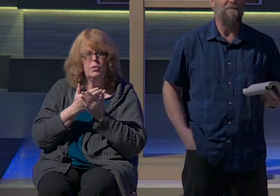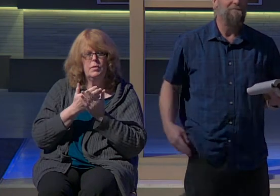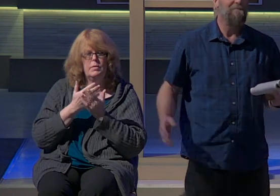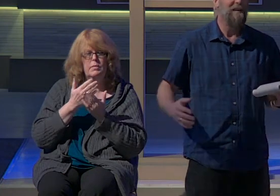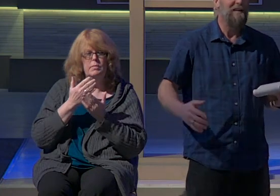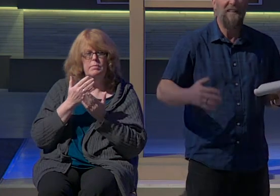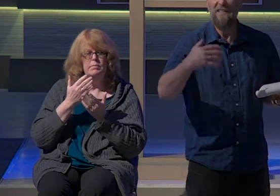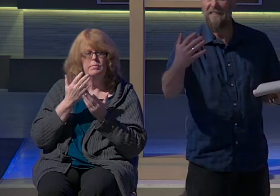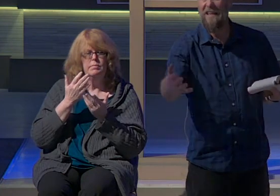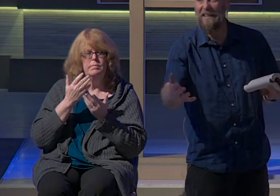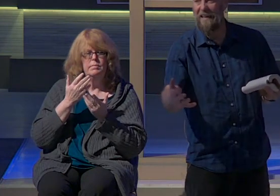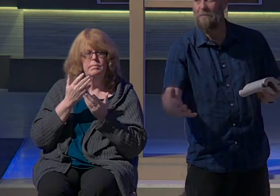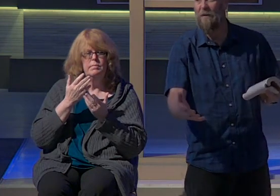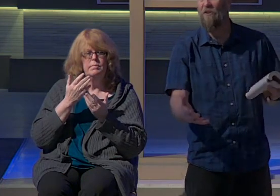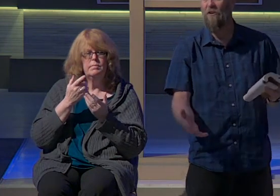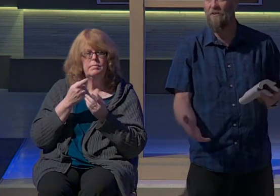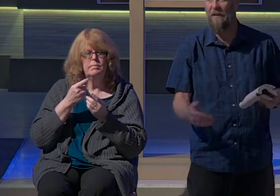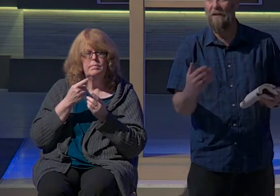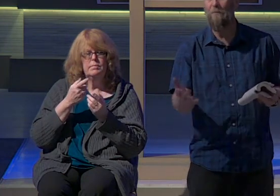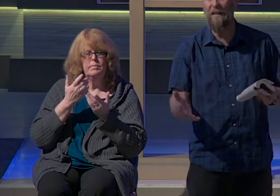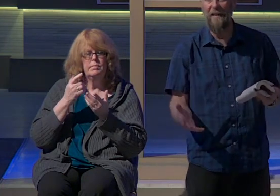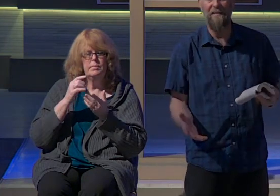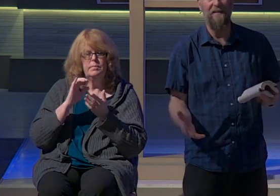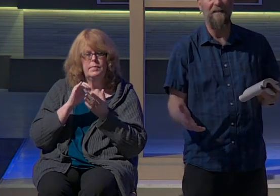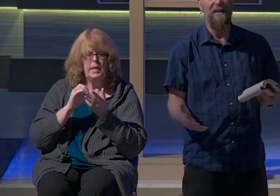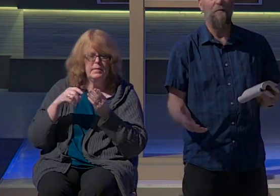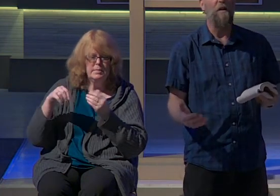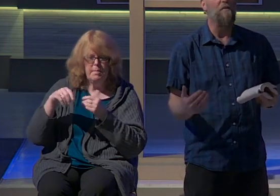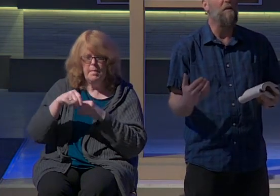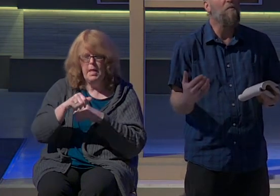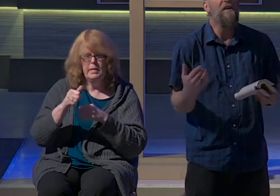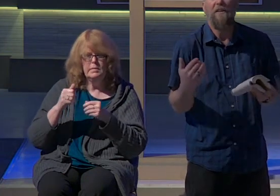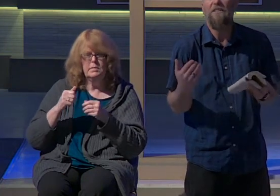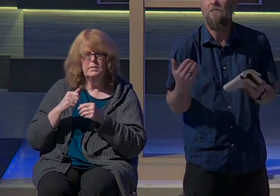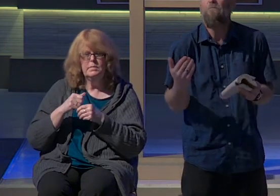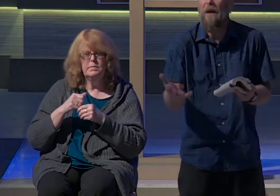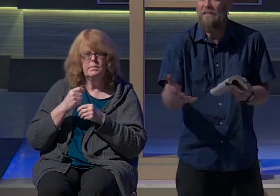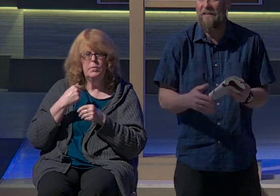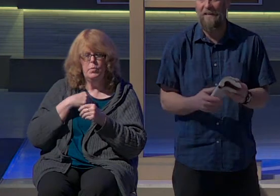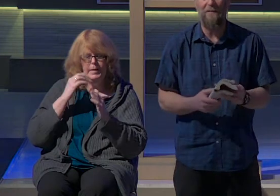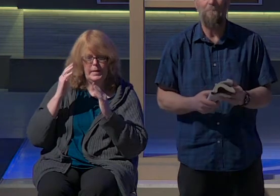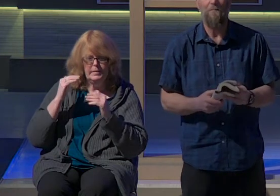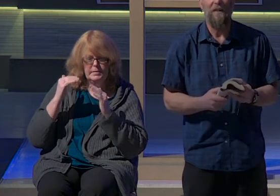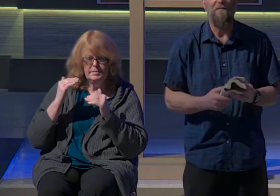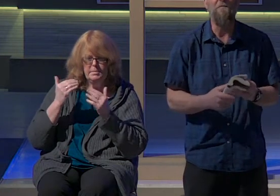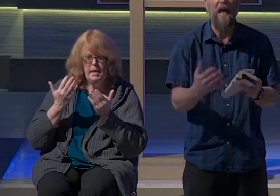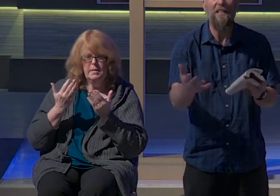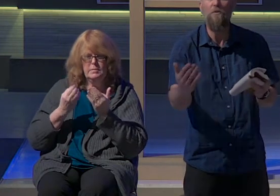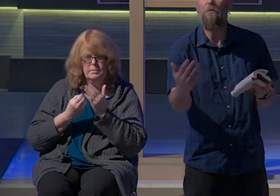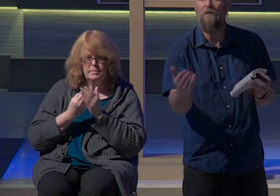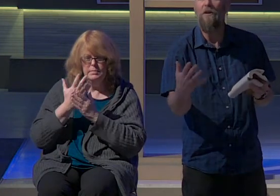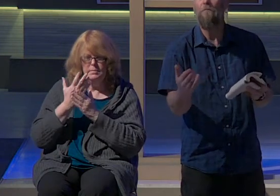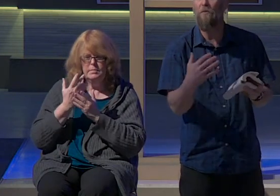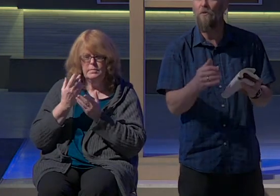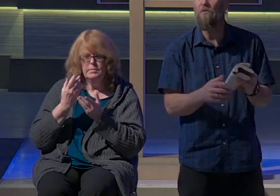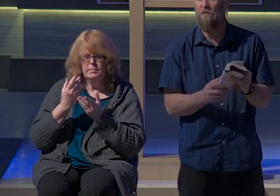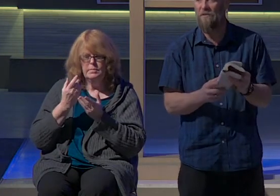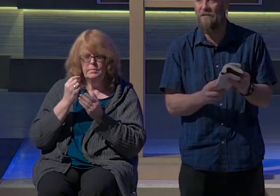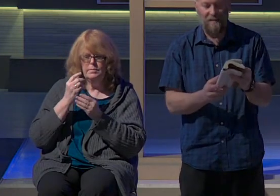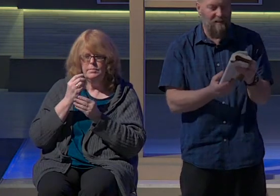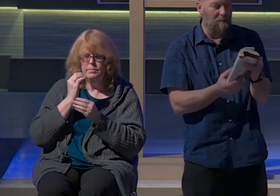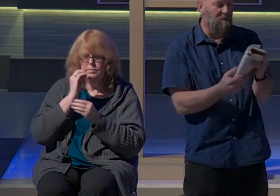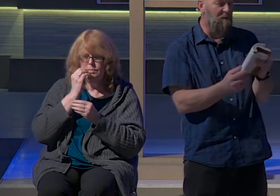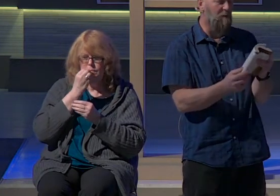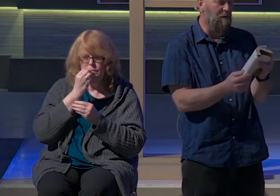of this thing that has been cultivated, planted, where we are expecting valuable